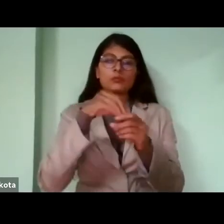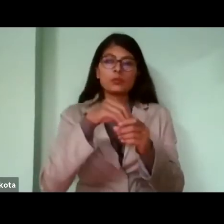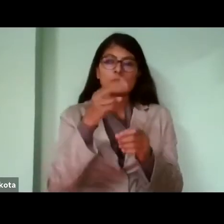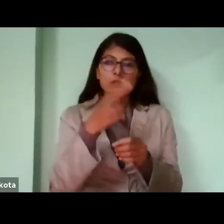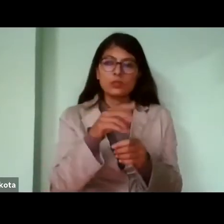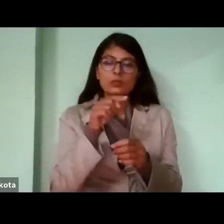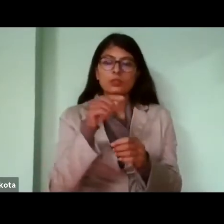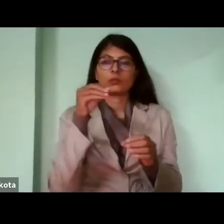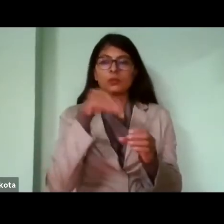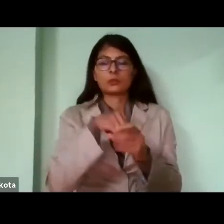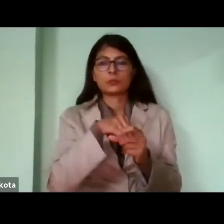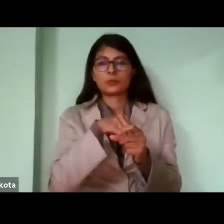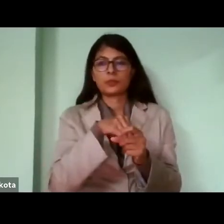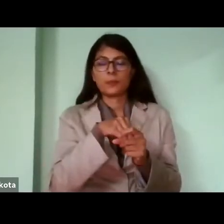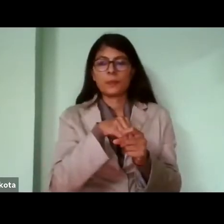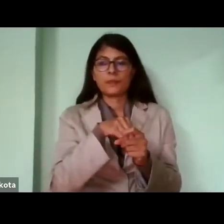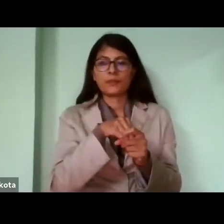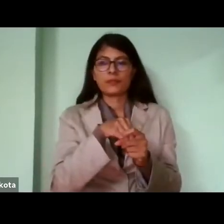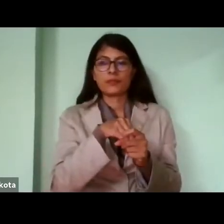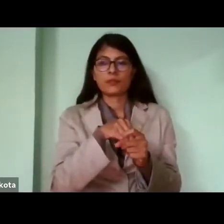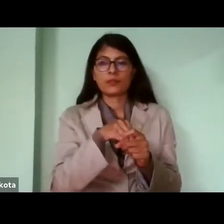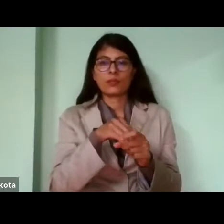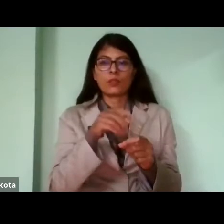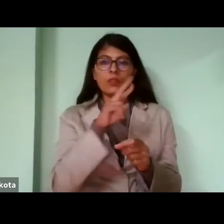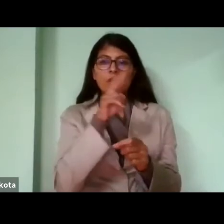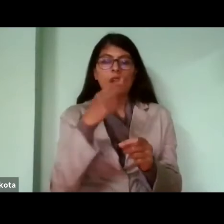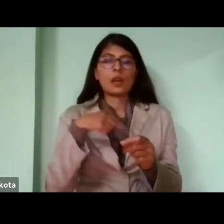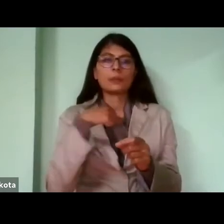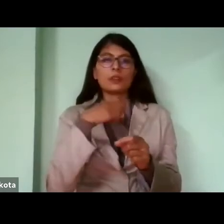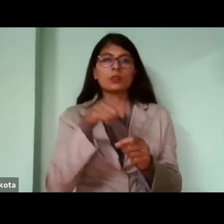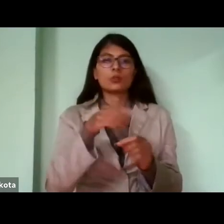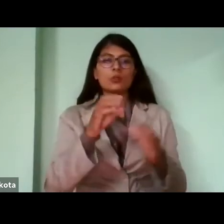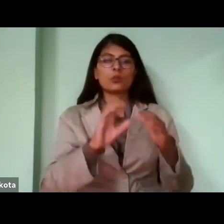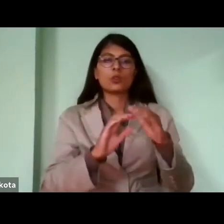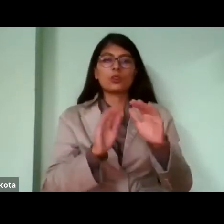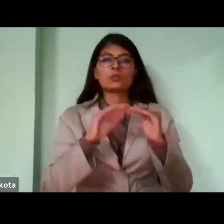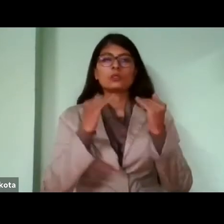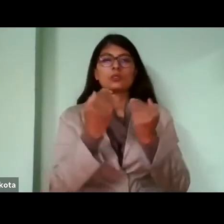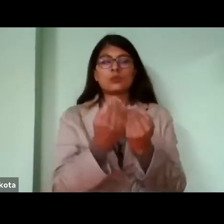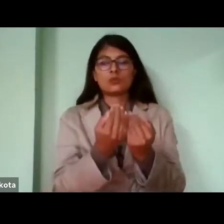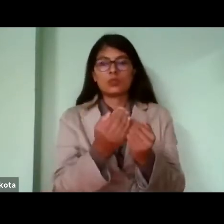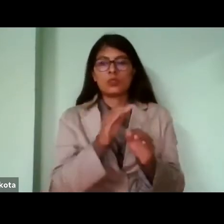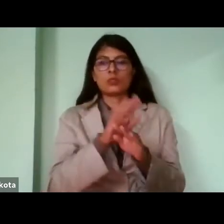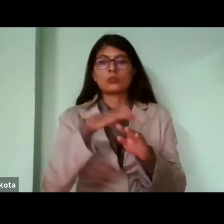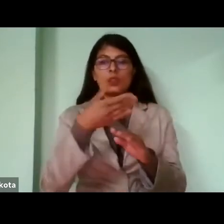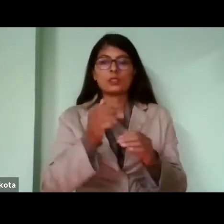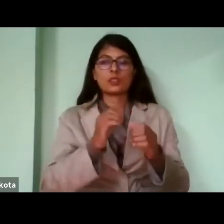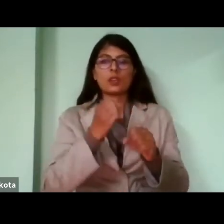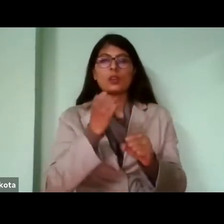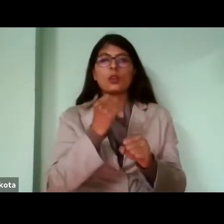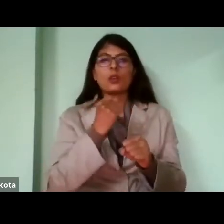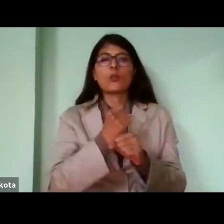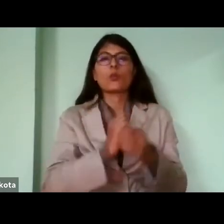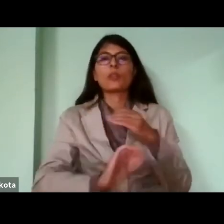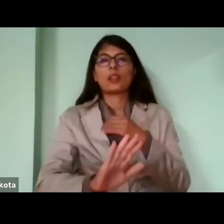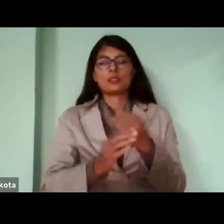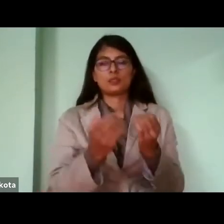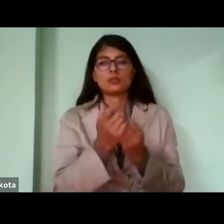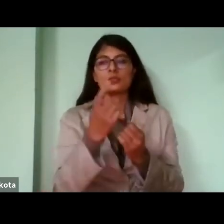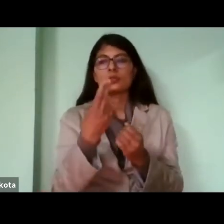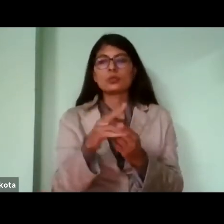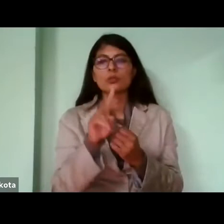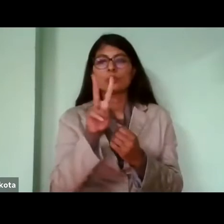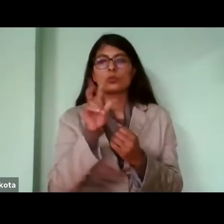ERO, and we mobilized and our community put in written submissions. 20% of